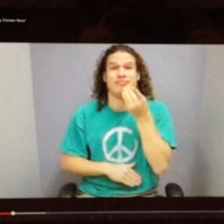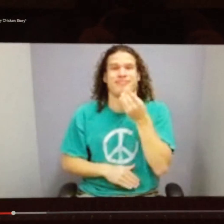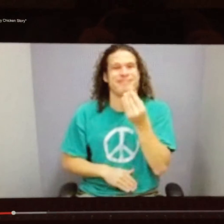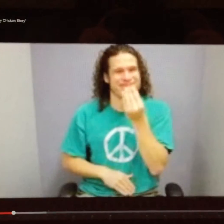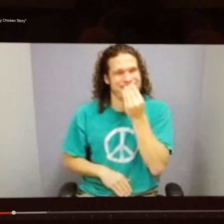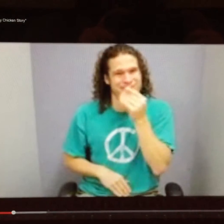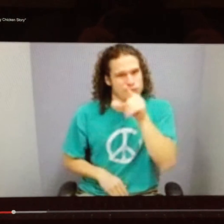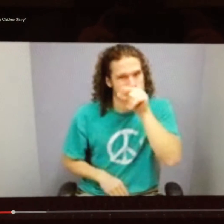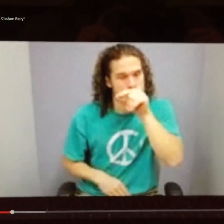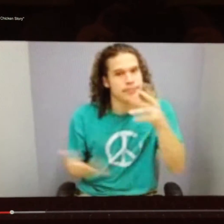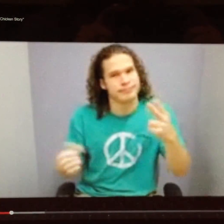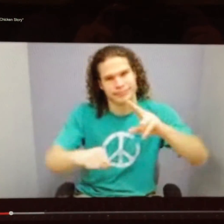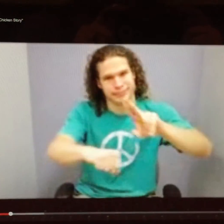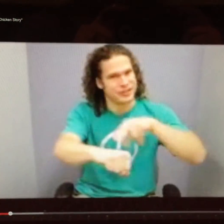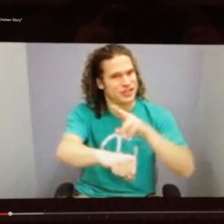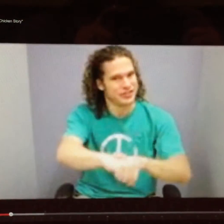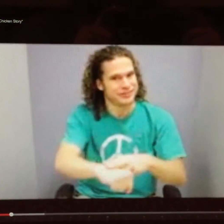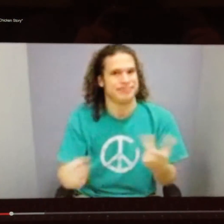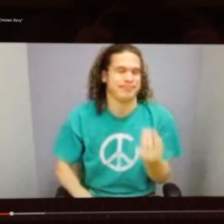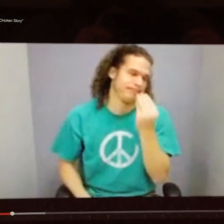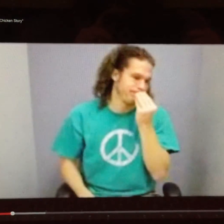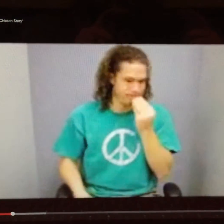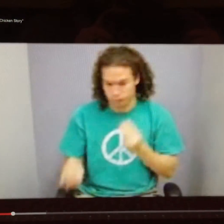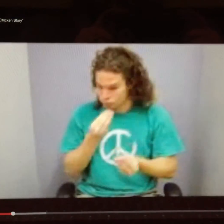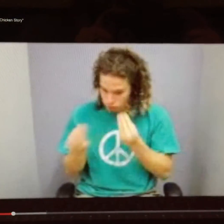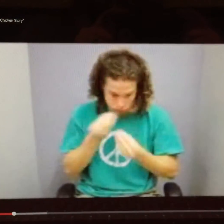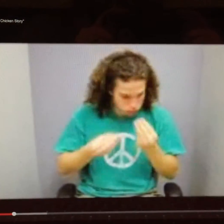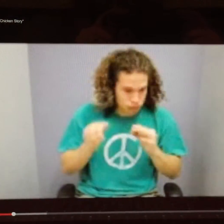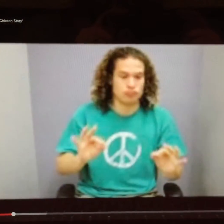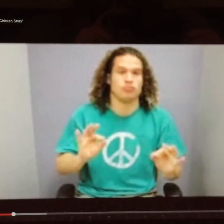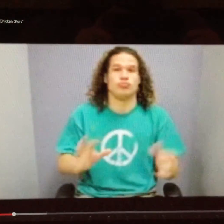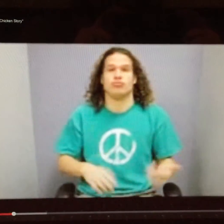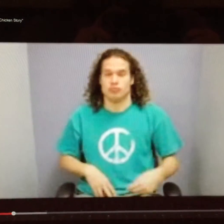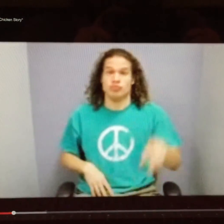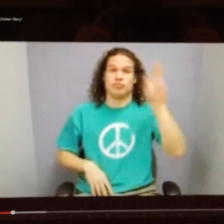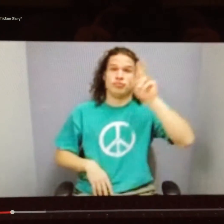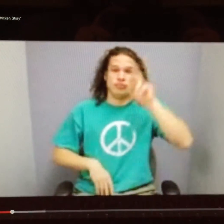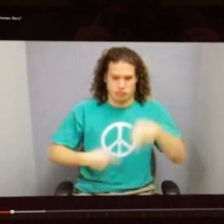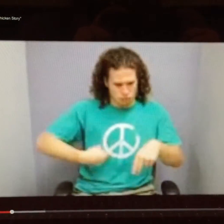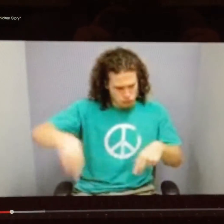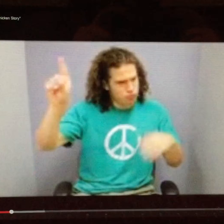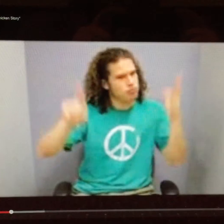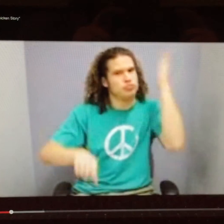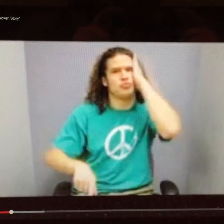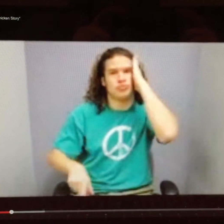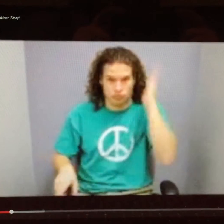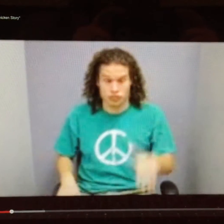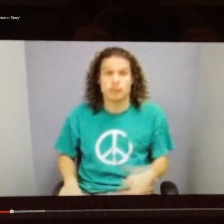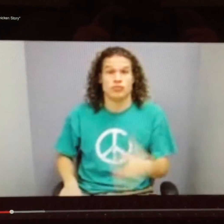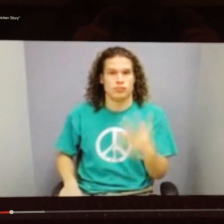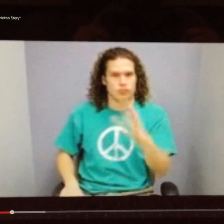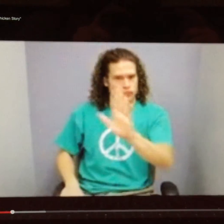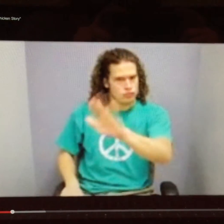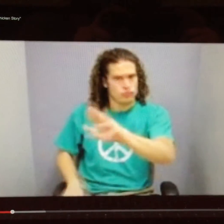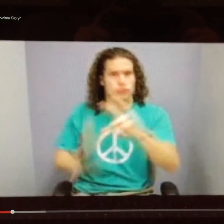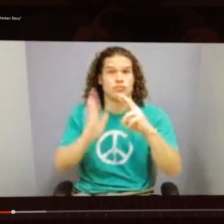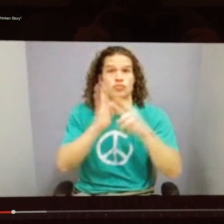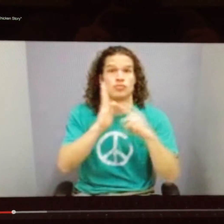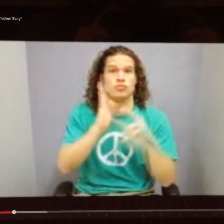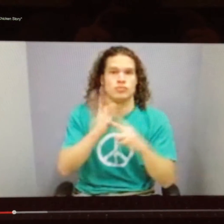that's weird." So one night, just like normal, they ate dinner. And, he told her, "Okay,